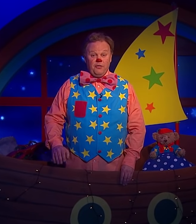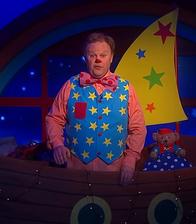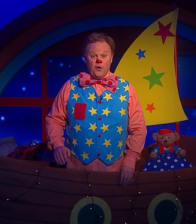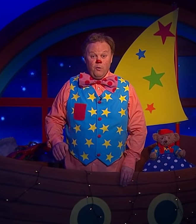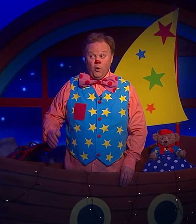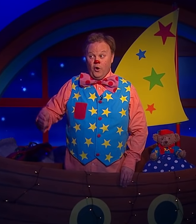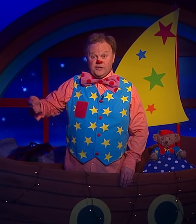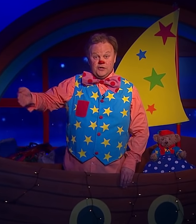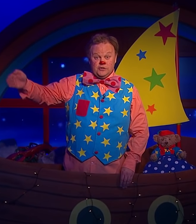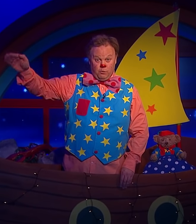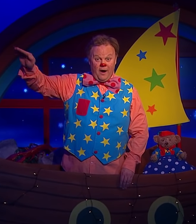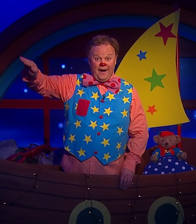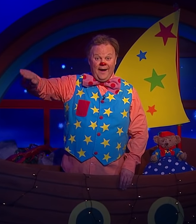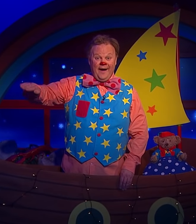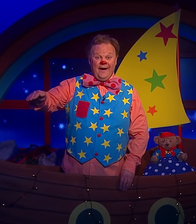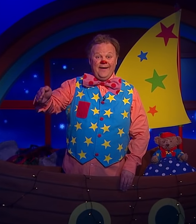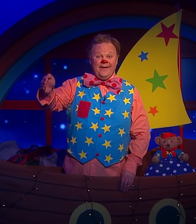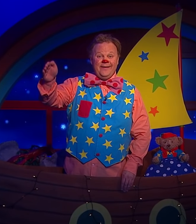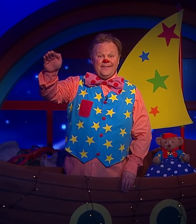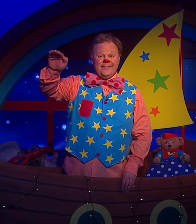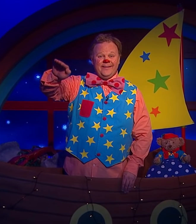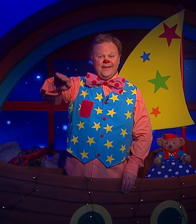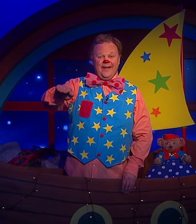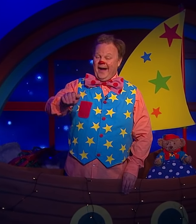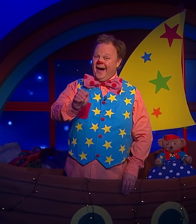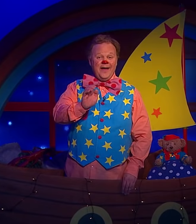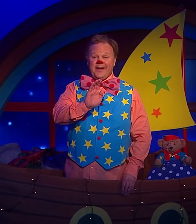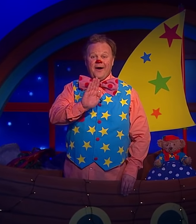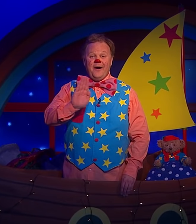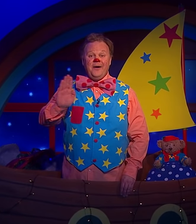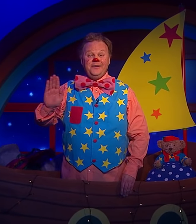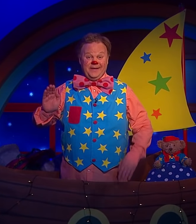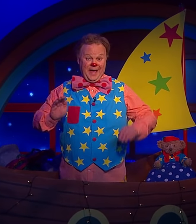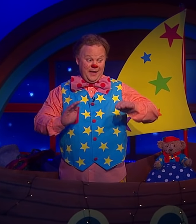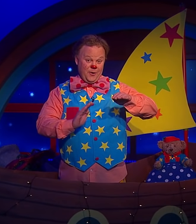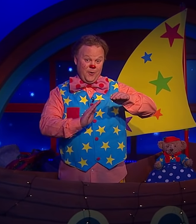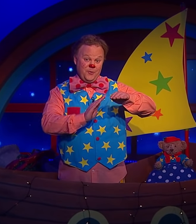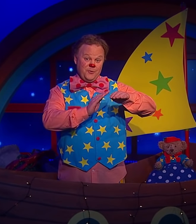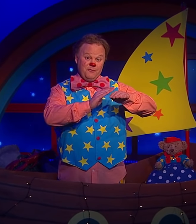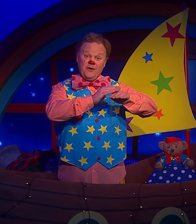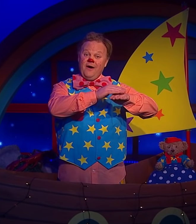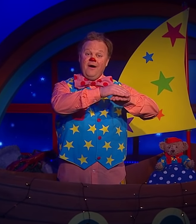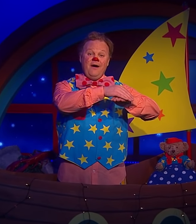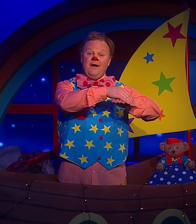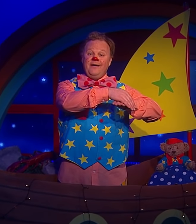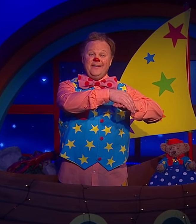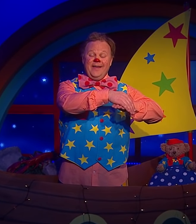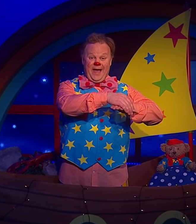The water's wide, I can't get over,